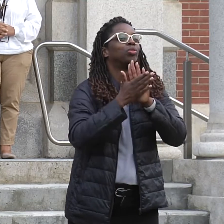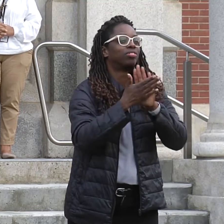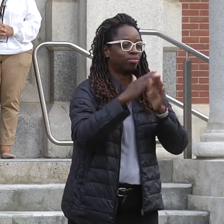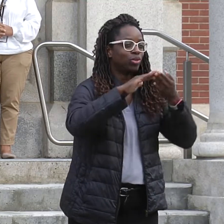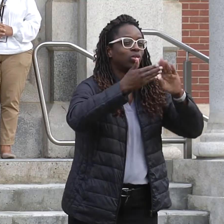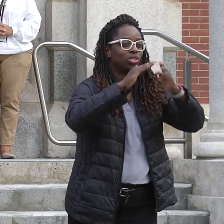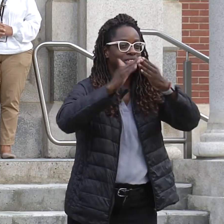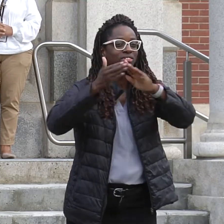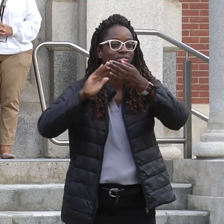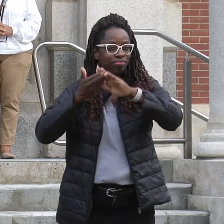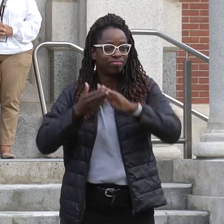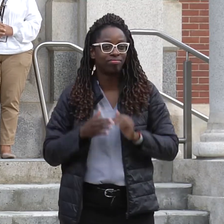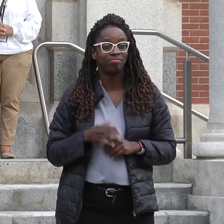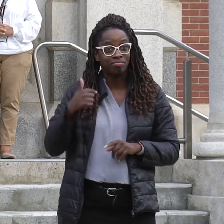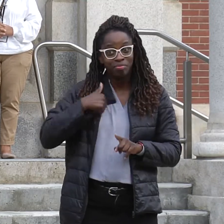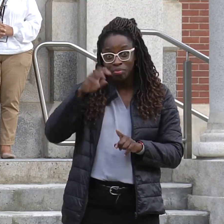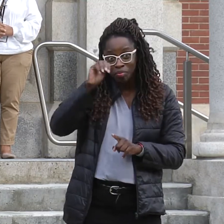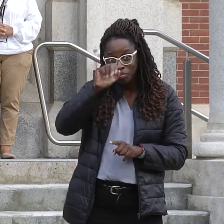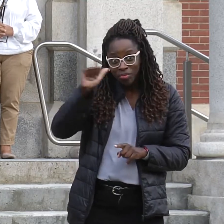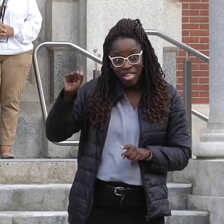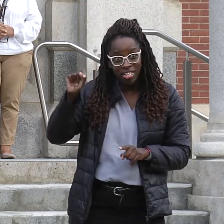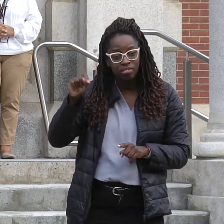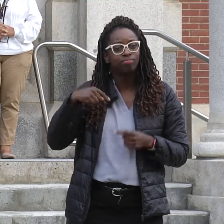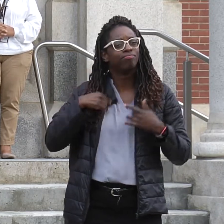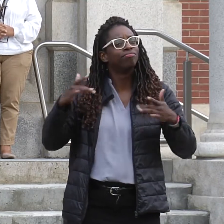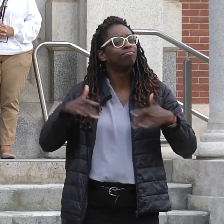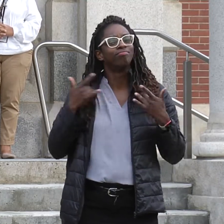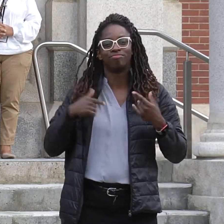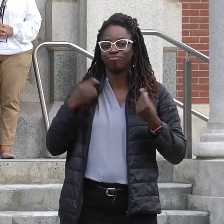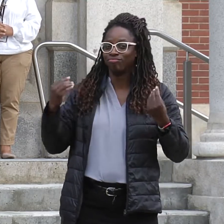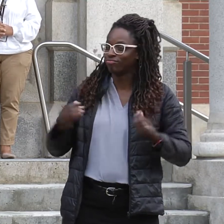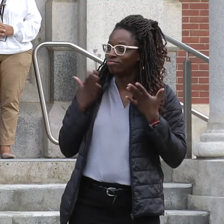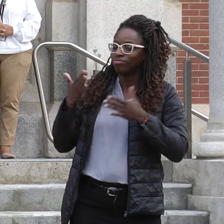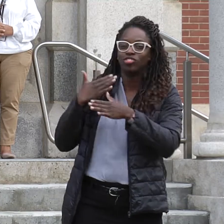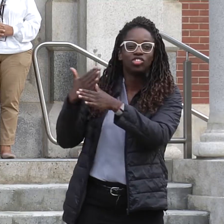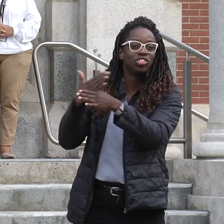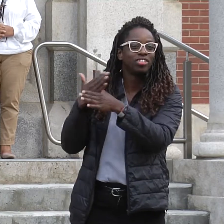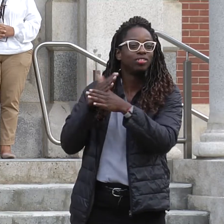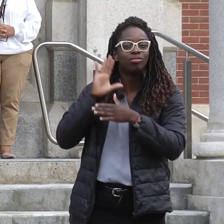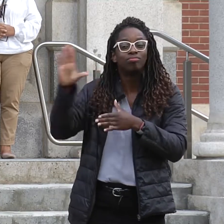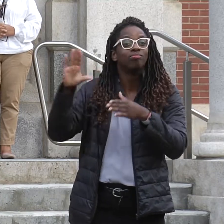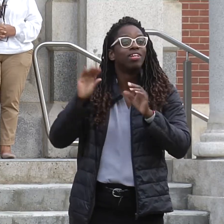the light of one of yours. You amaze me, and that's a big deal.